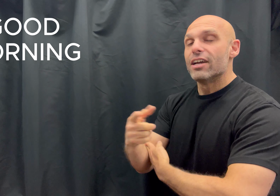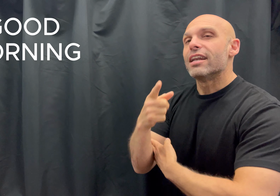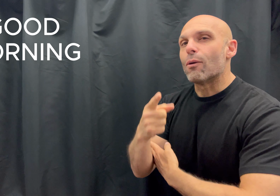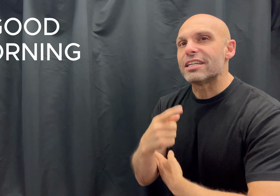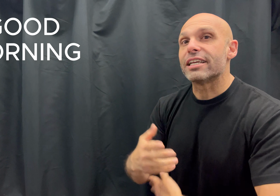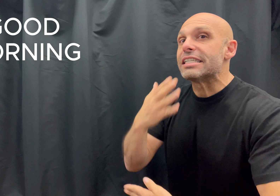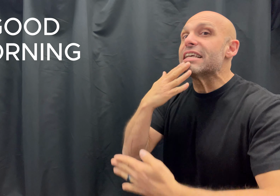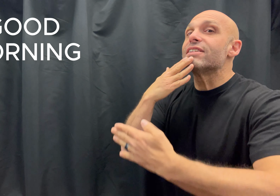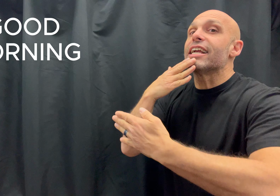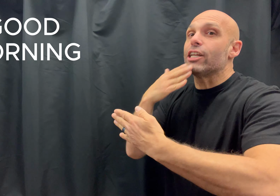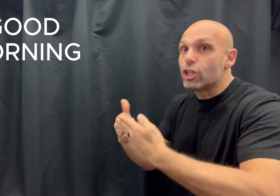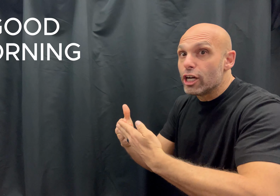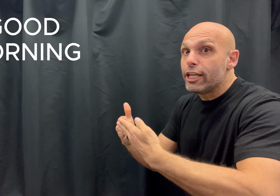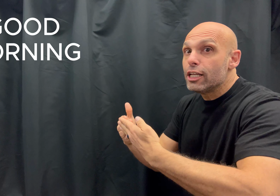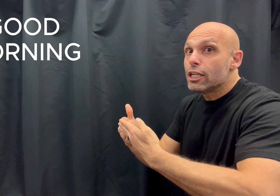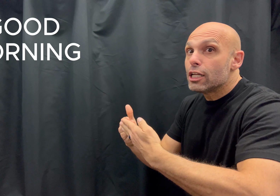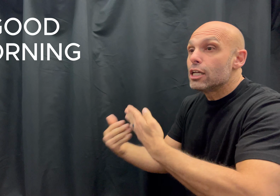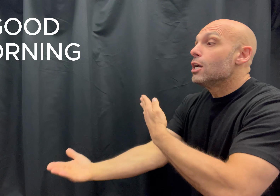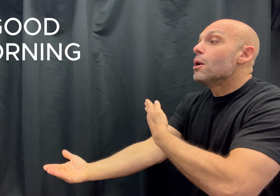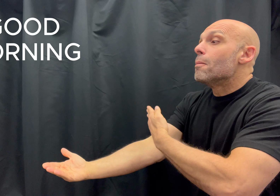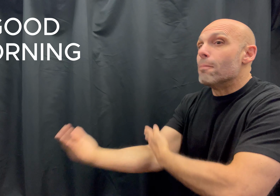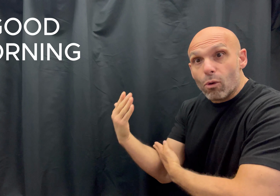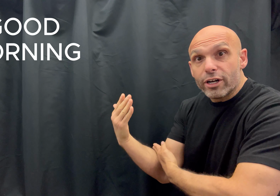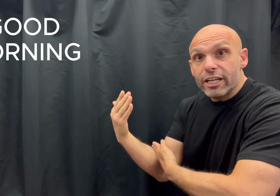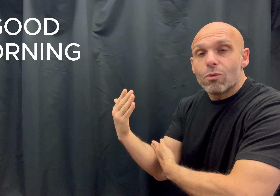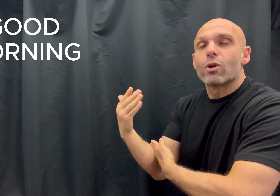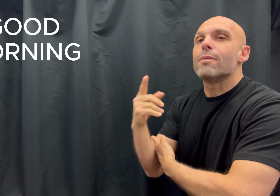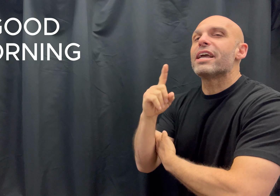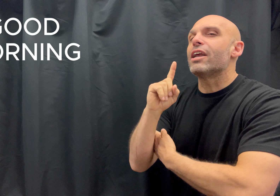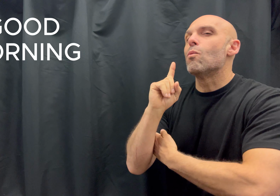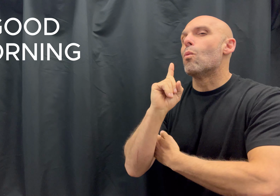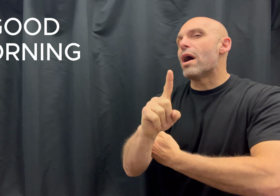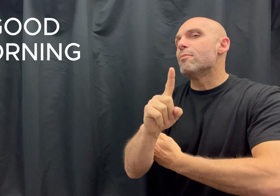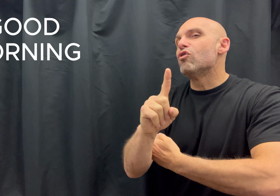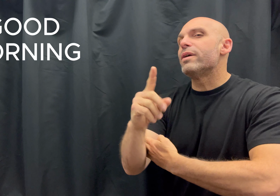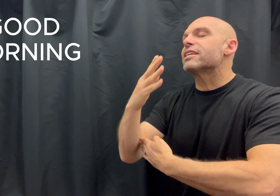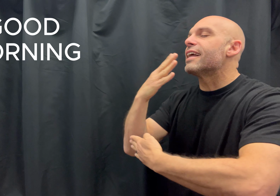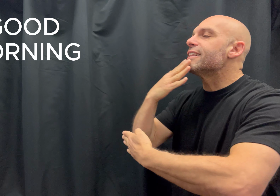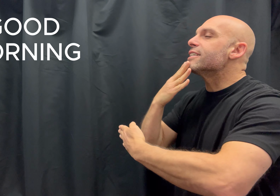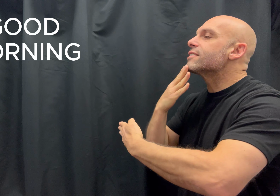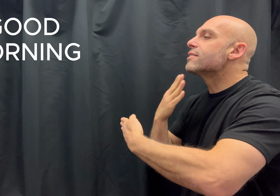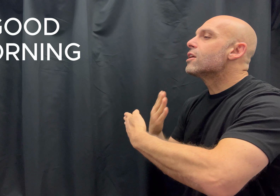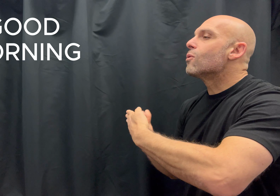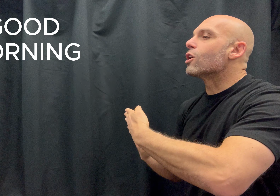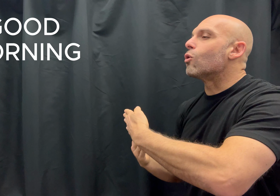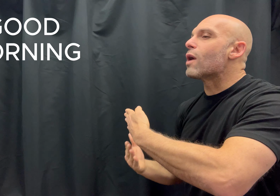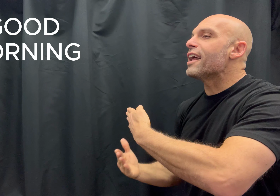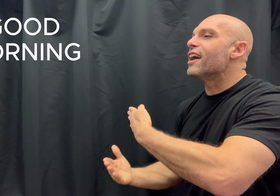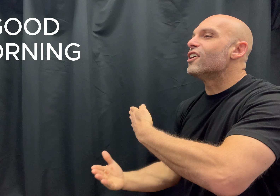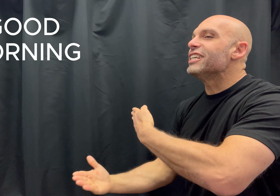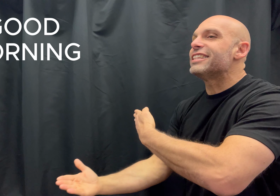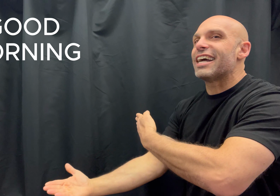Now watch this. Instead of saying good morning, we're going to make it in one movement like this. We're going to go right underneath the